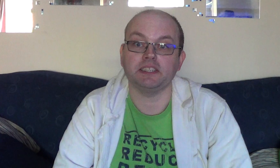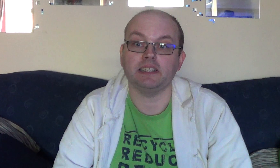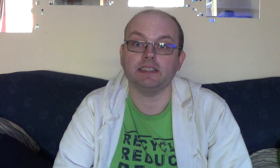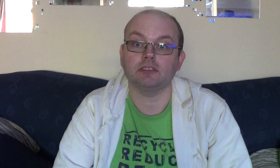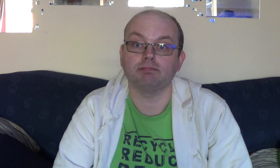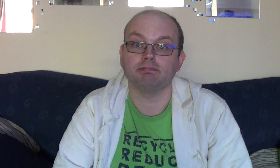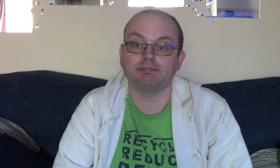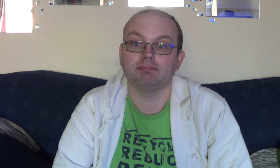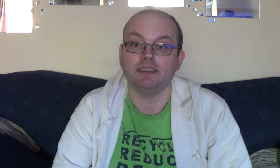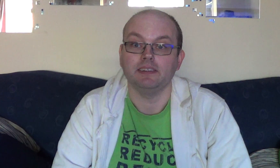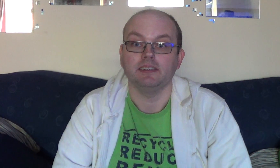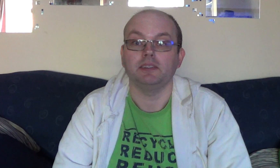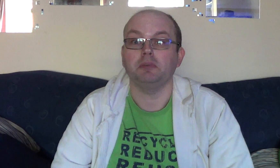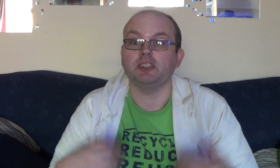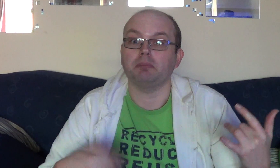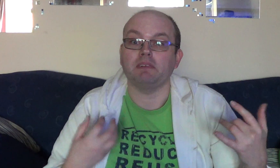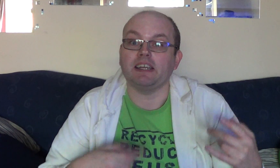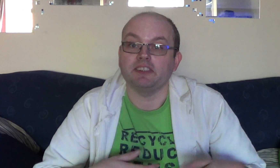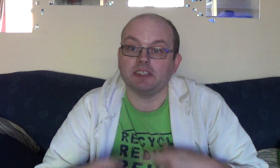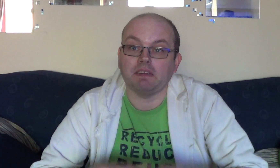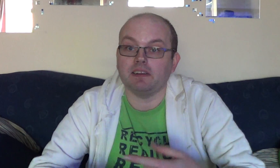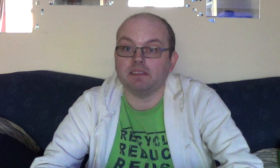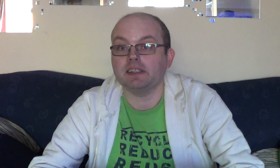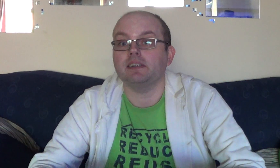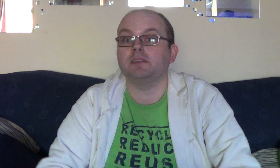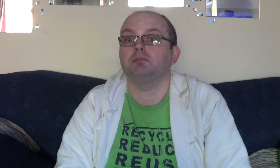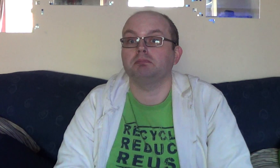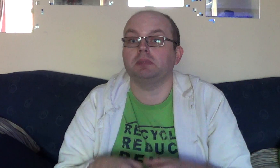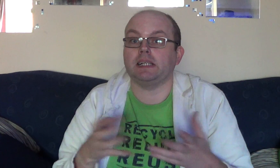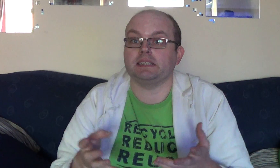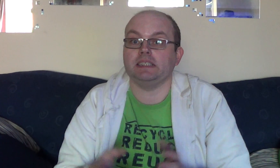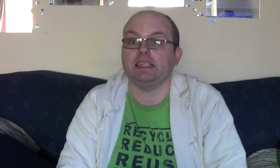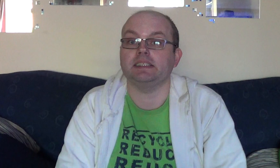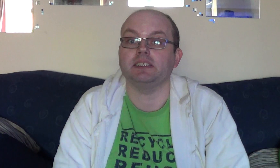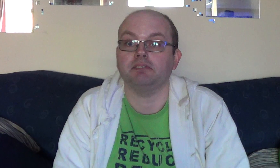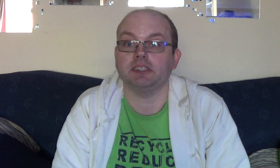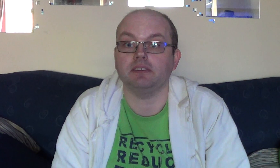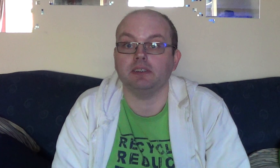basically. The music probably carries on a bit longer, but that's the essence of the song.